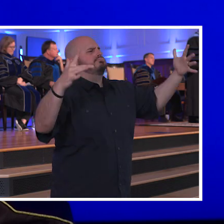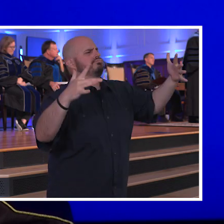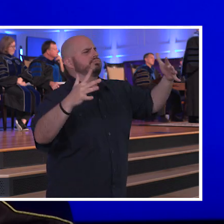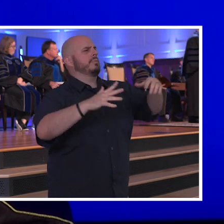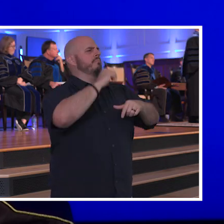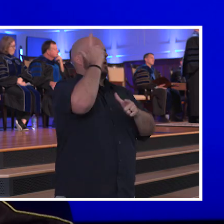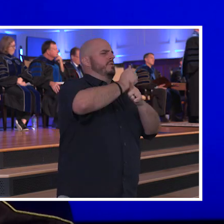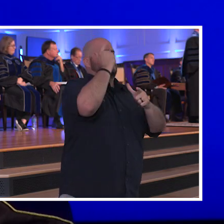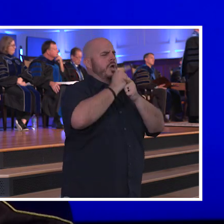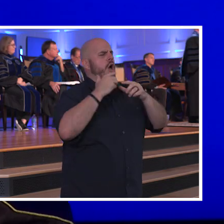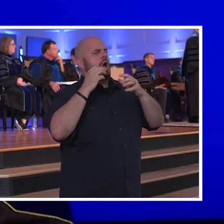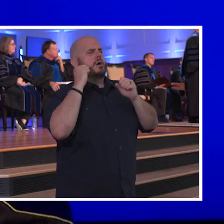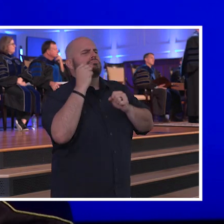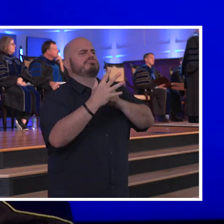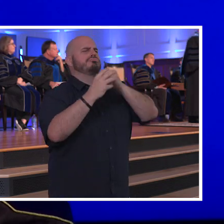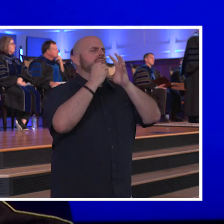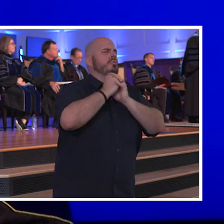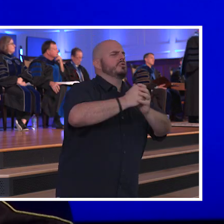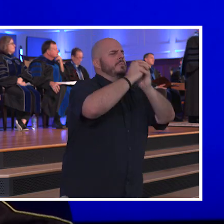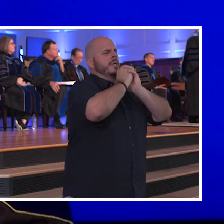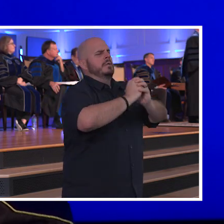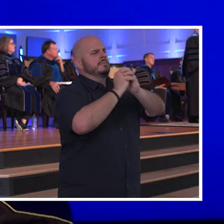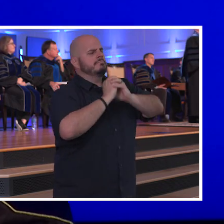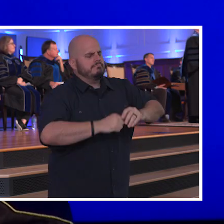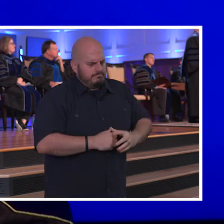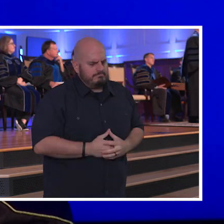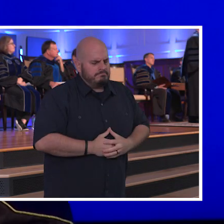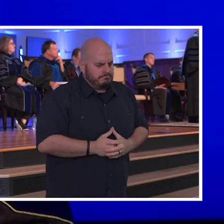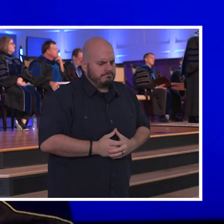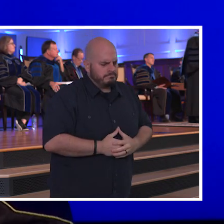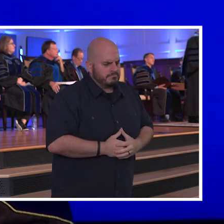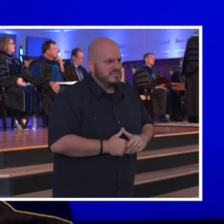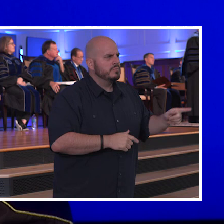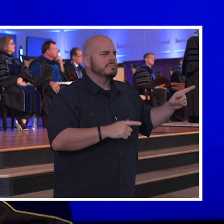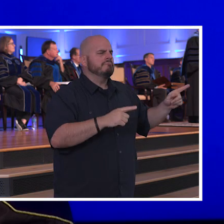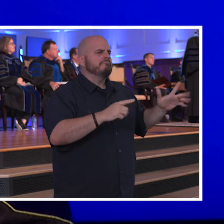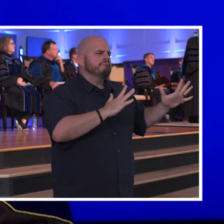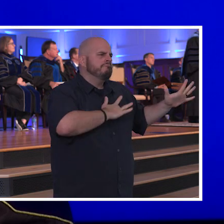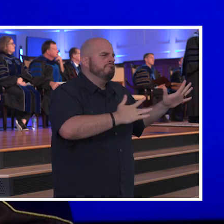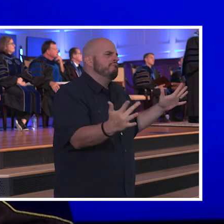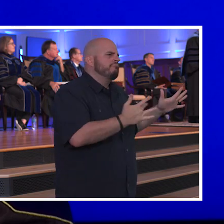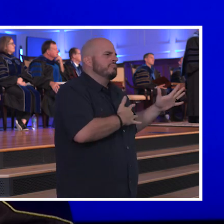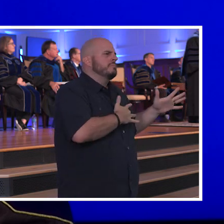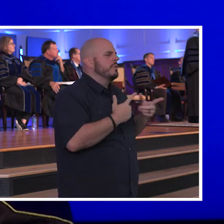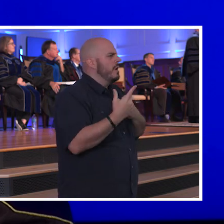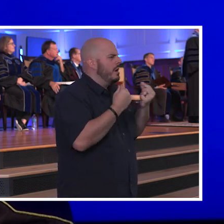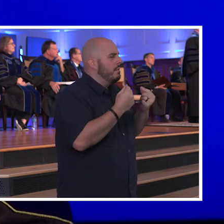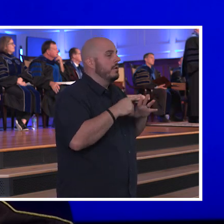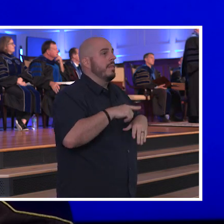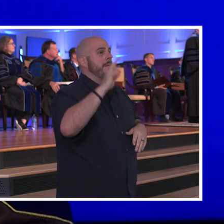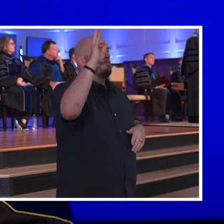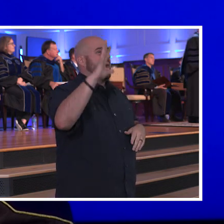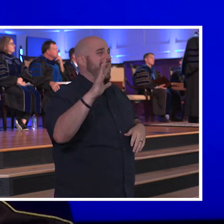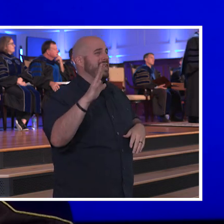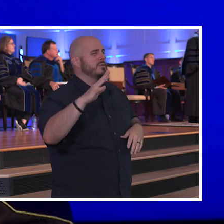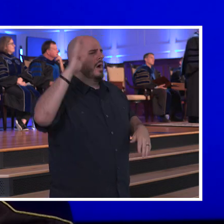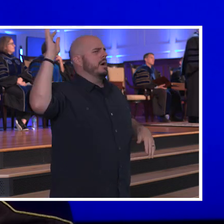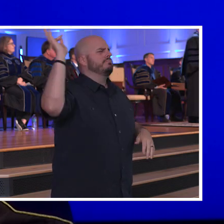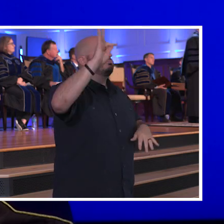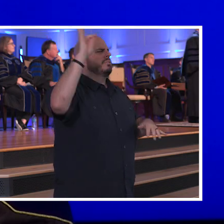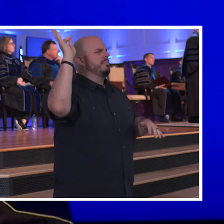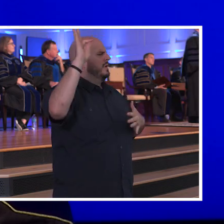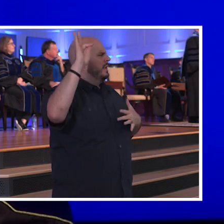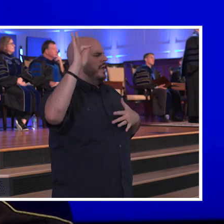notes she was specifically moved by watching their pastor kneel and pray every